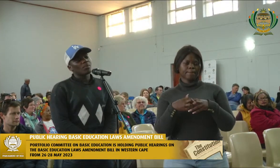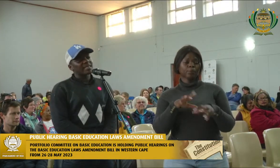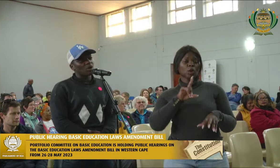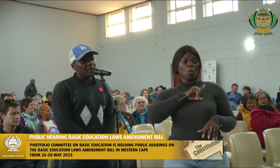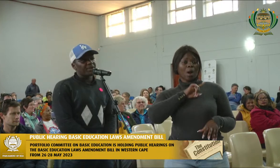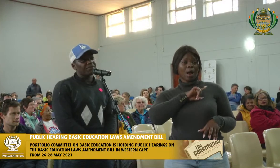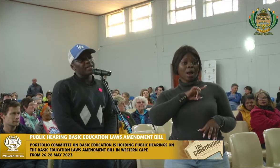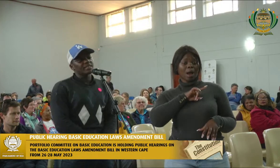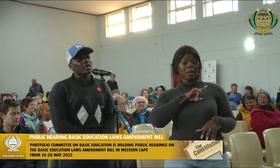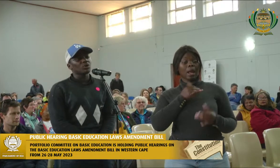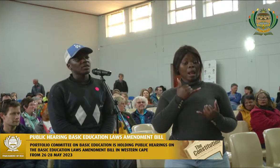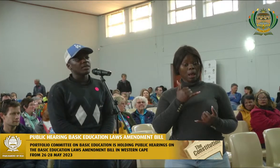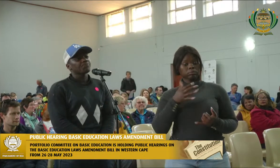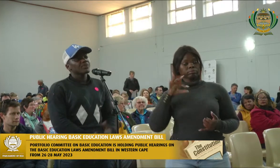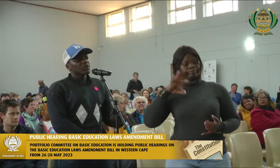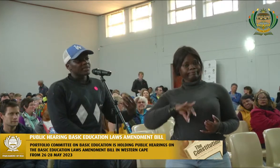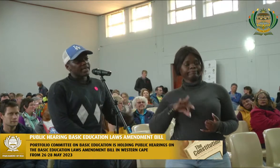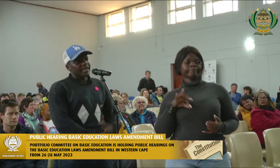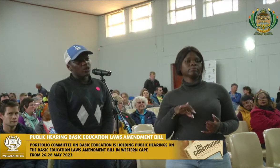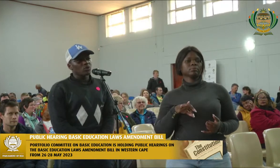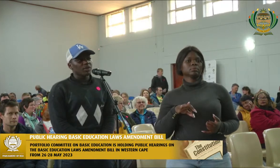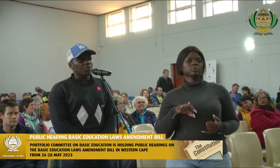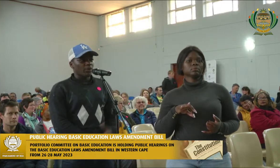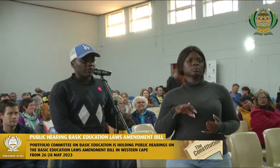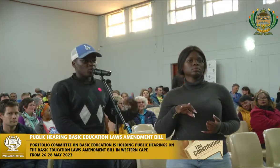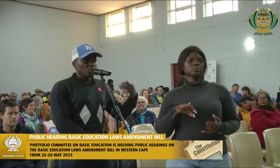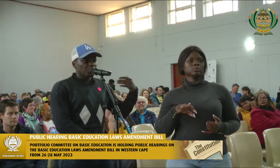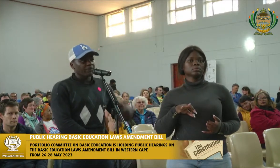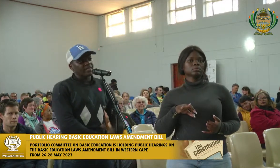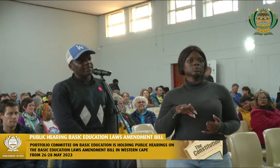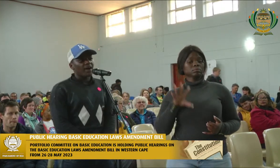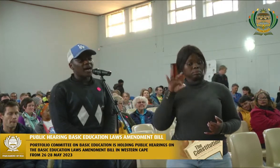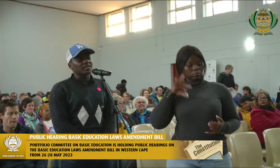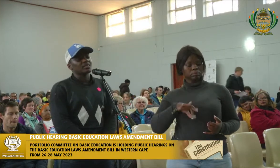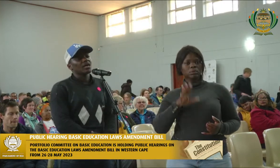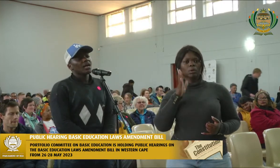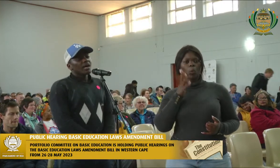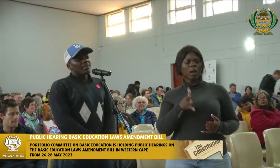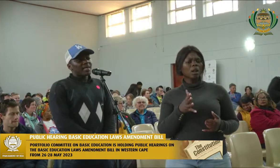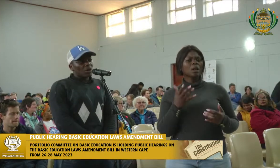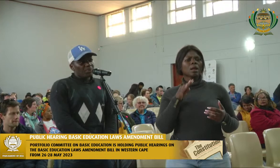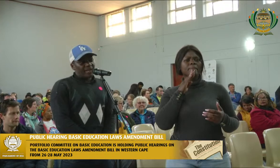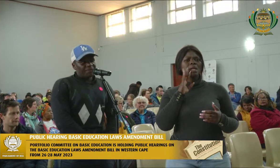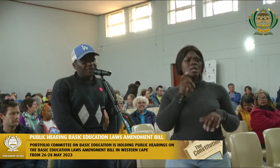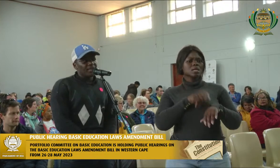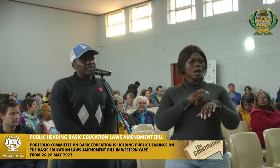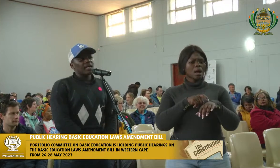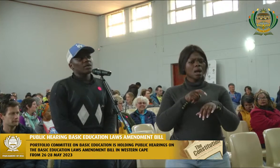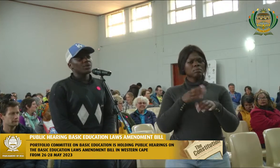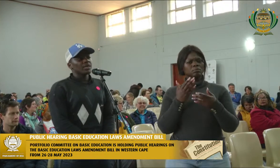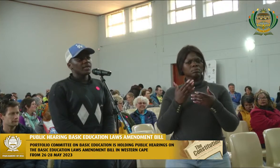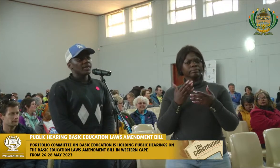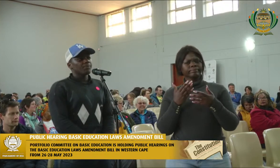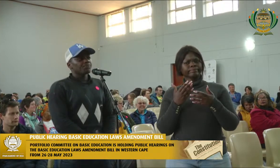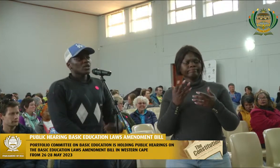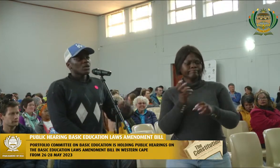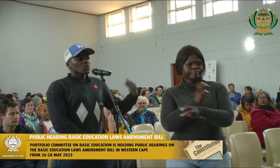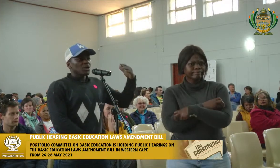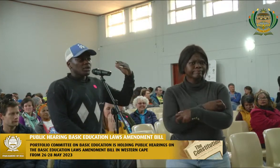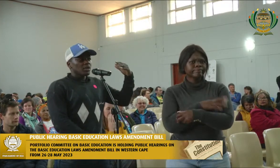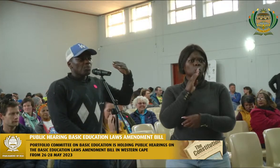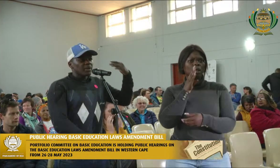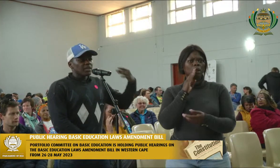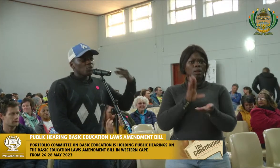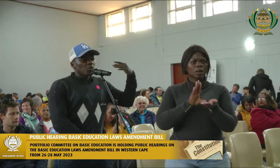because kaloko baza benefit kwi umzekelo kwi provident fund. Baza benefit